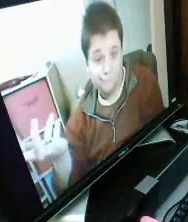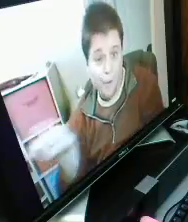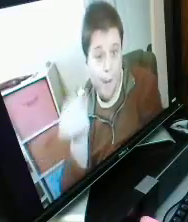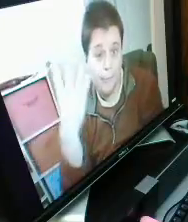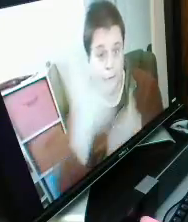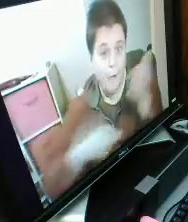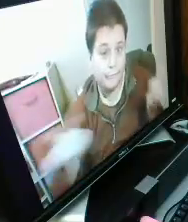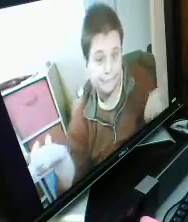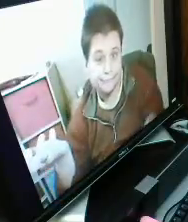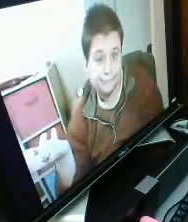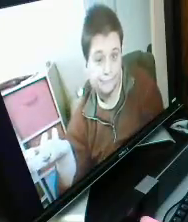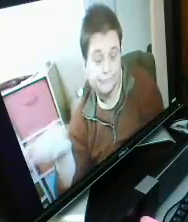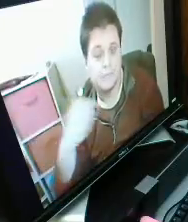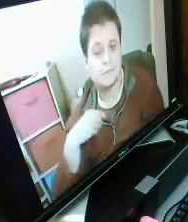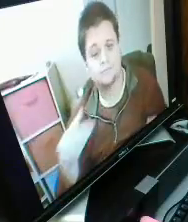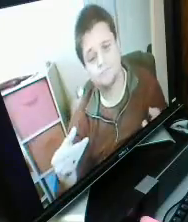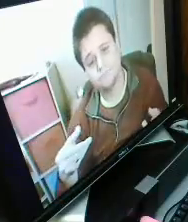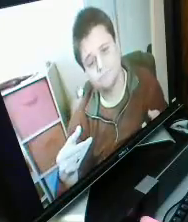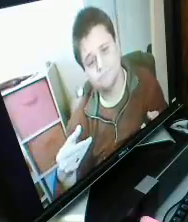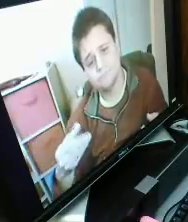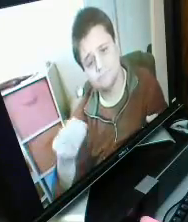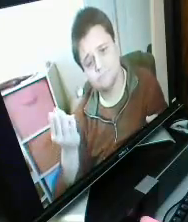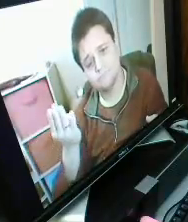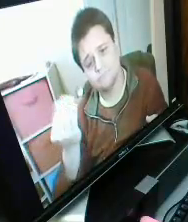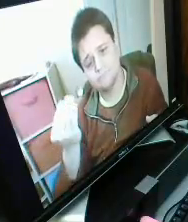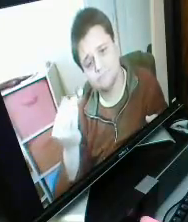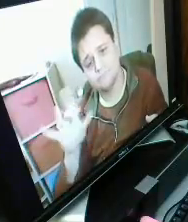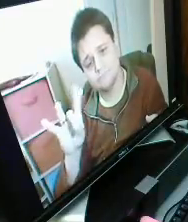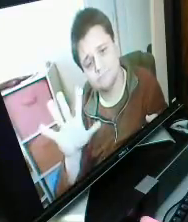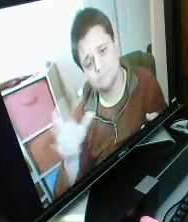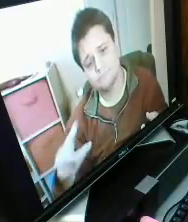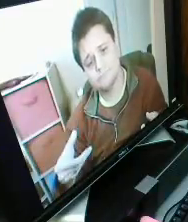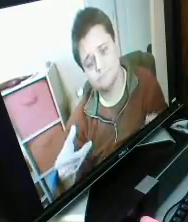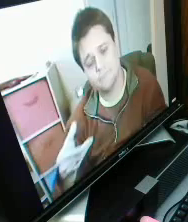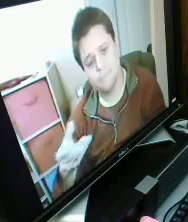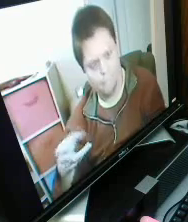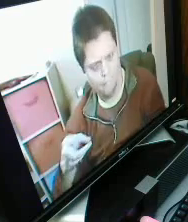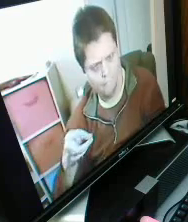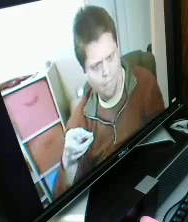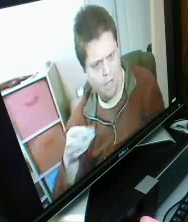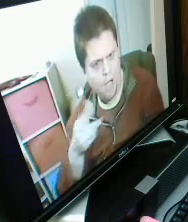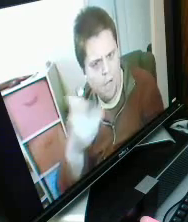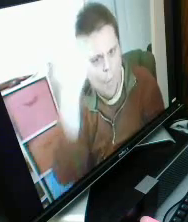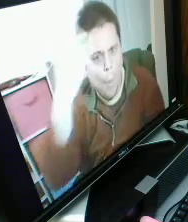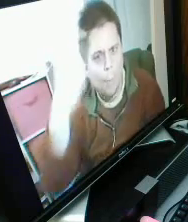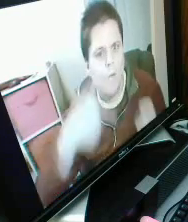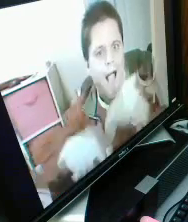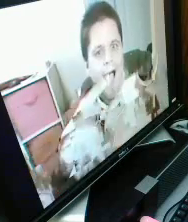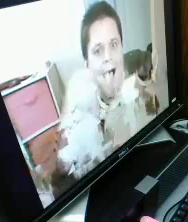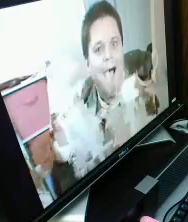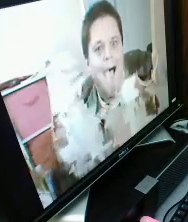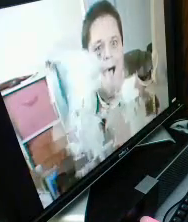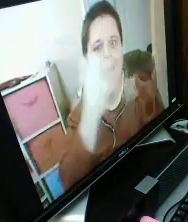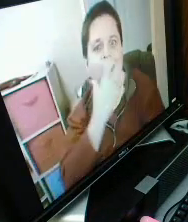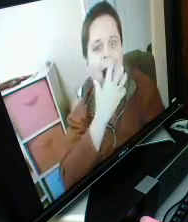just stood there. And they asked me how much does it cost, and I said $14.85. And they said, oh, you know how